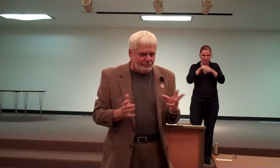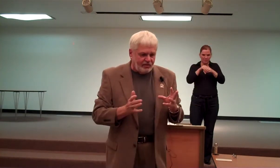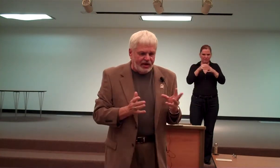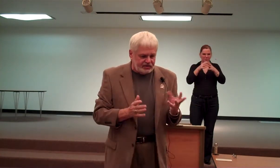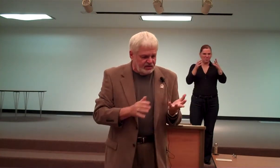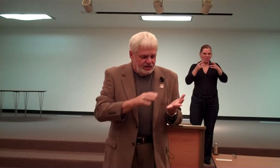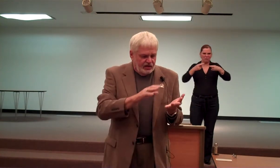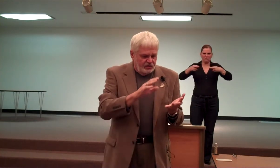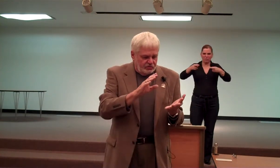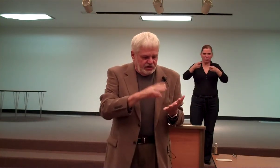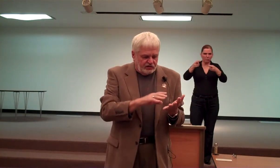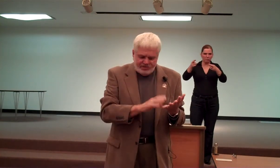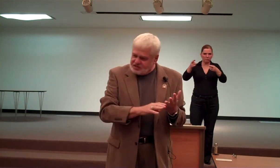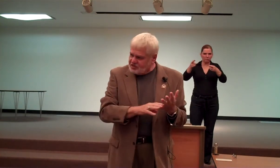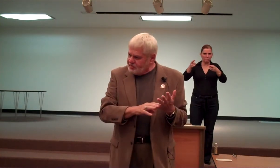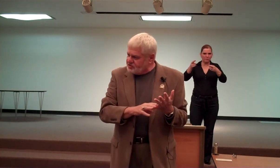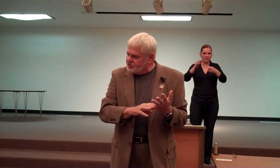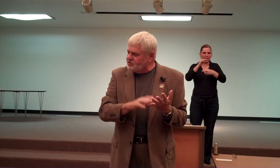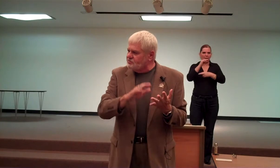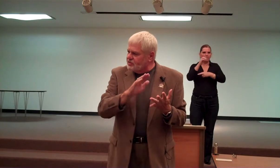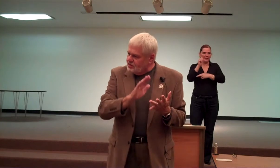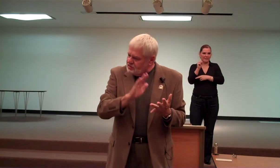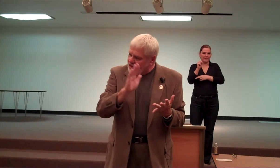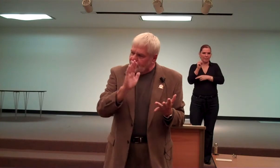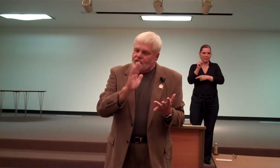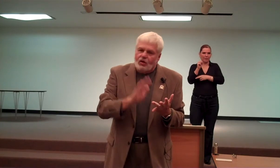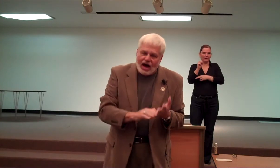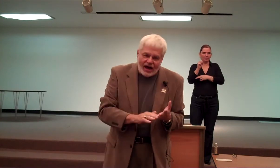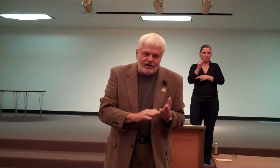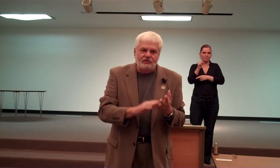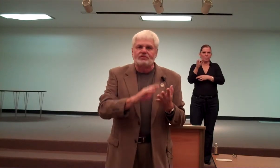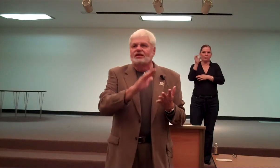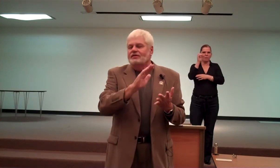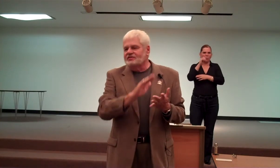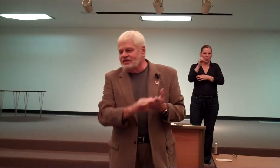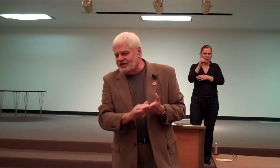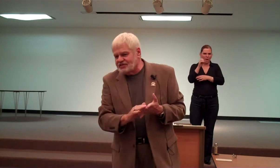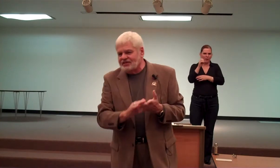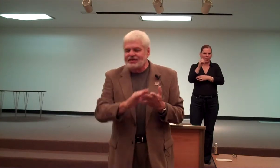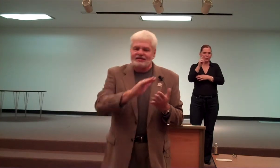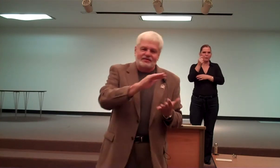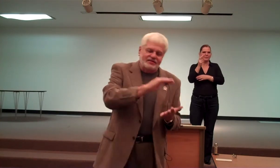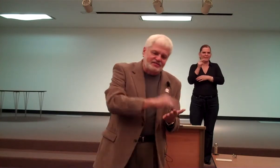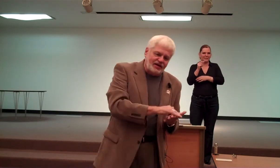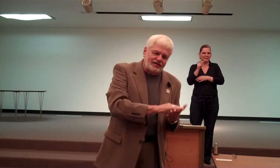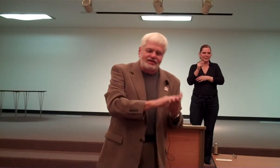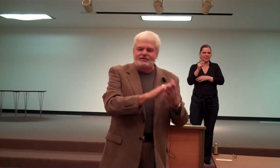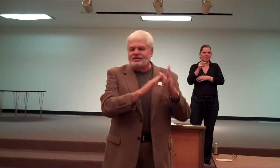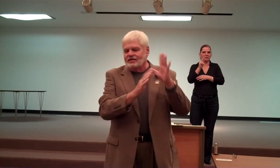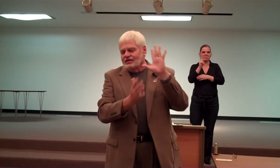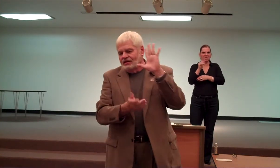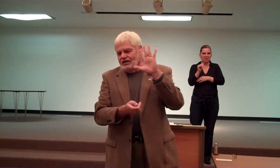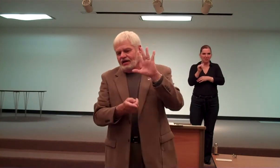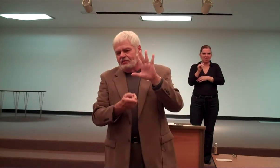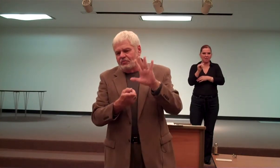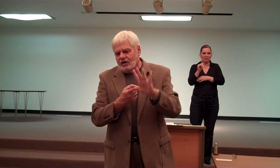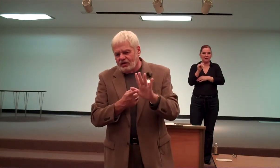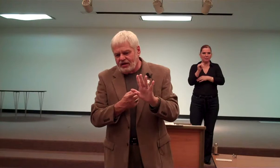river complex. You know, the Mississippi system, the Ohio, the Tennessee, the Kentucky,